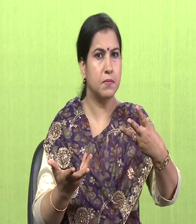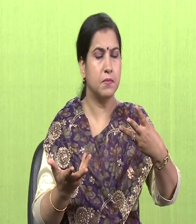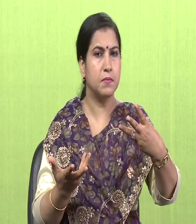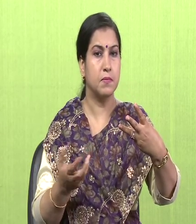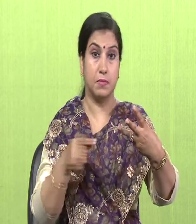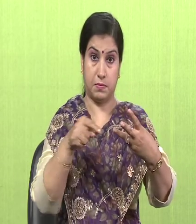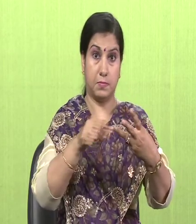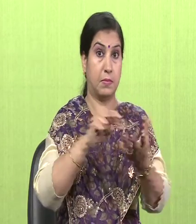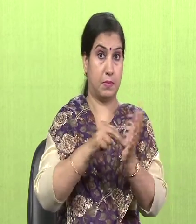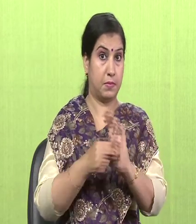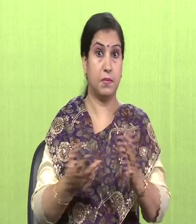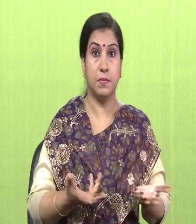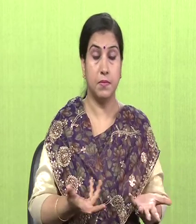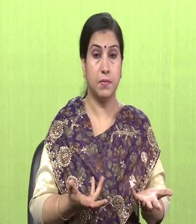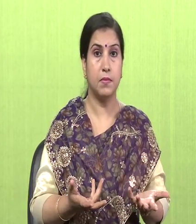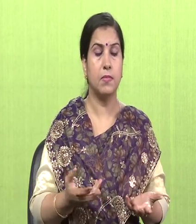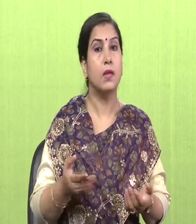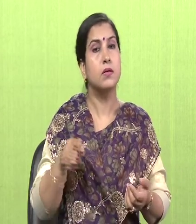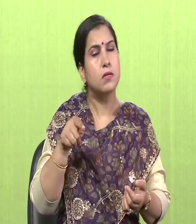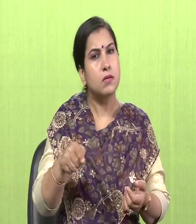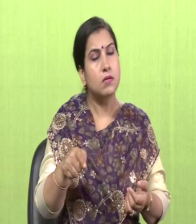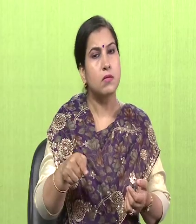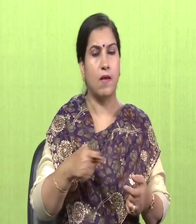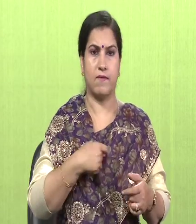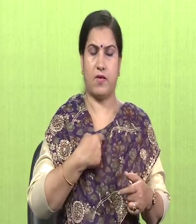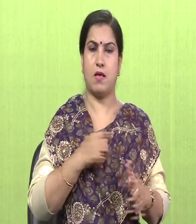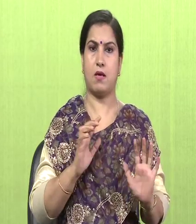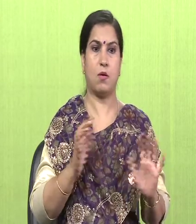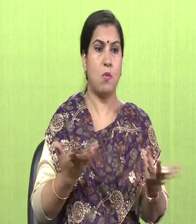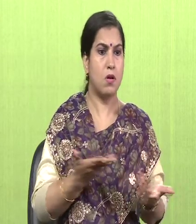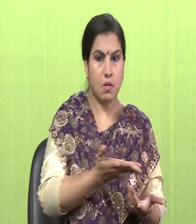It means that there is a feeling of love,